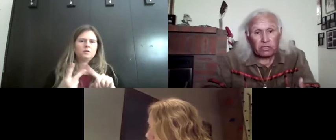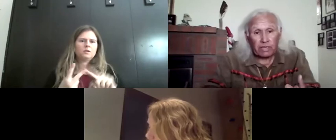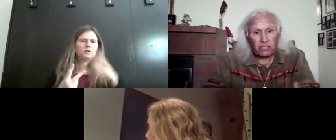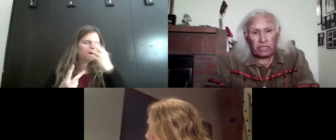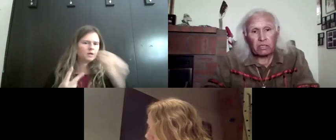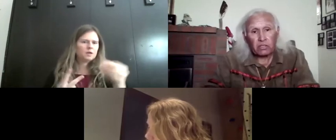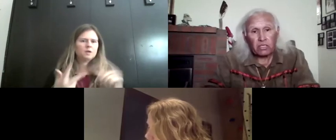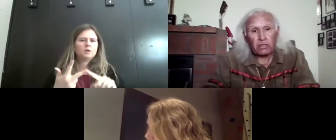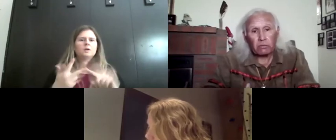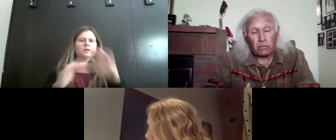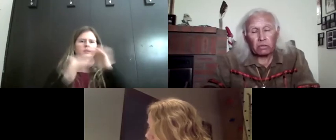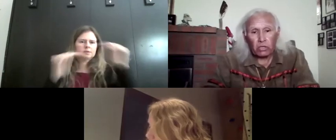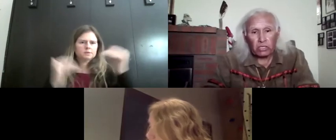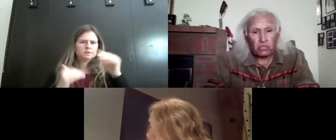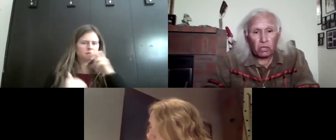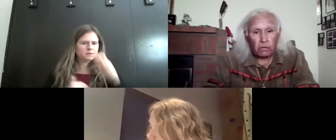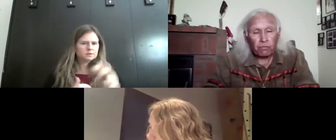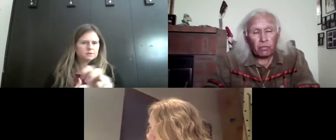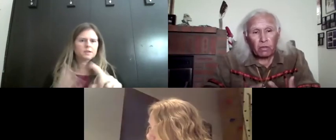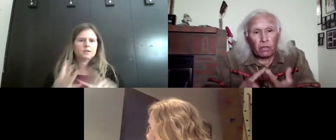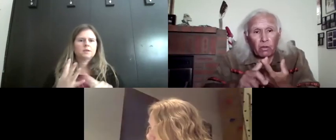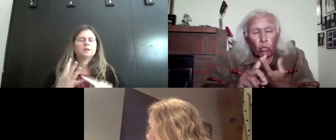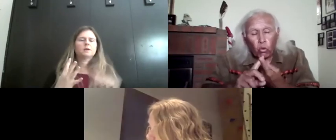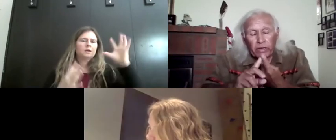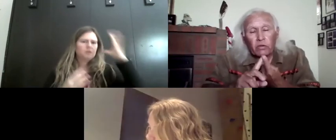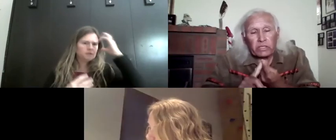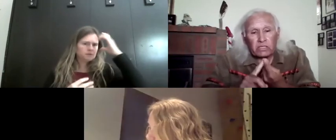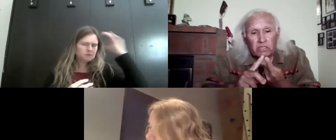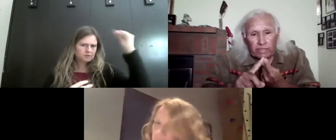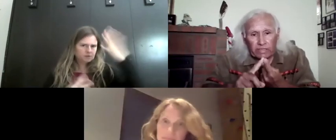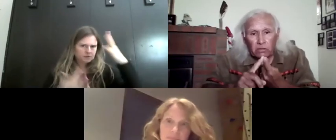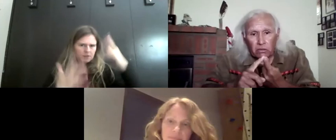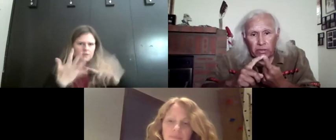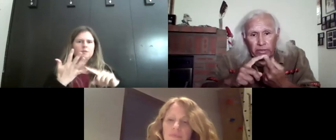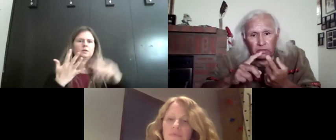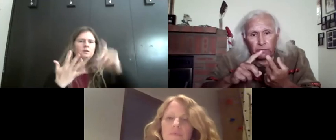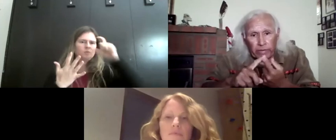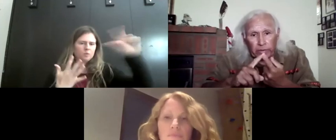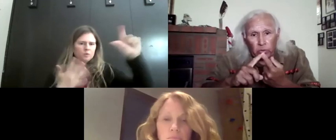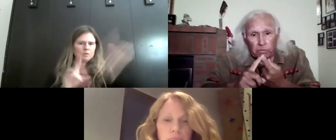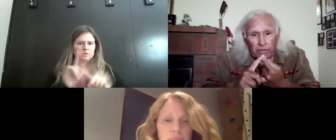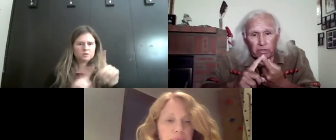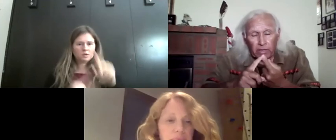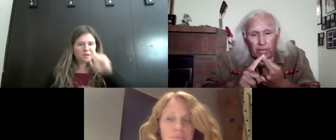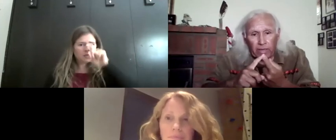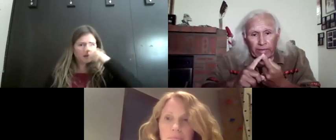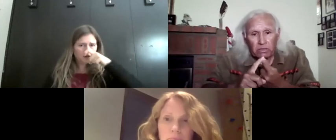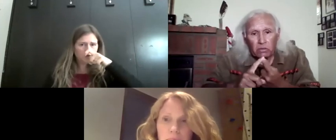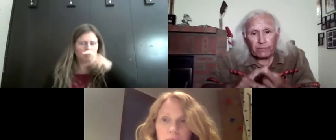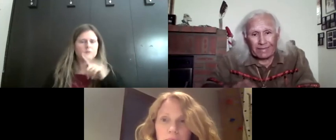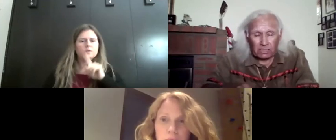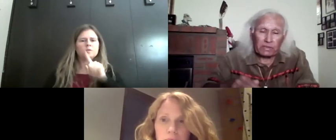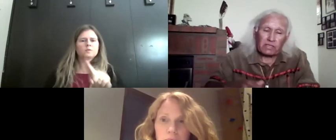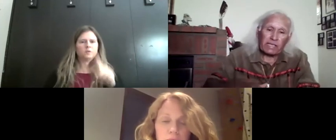lizard, sky snake, the sun, the moon, and morning star. One of the reasons eagle is a very respected